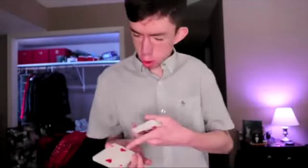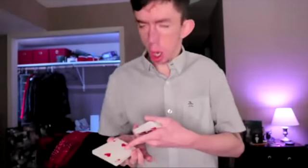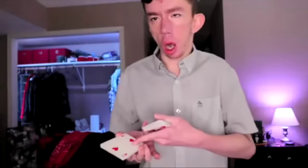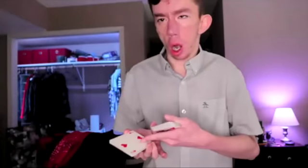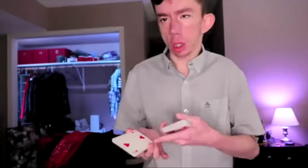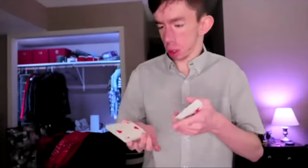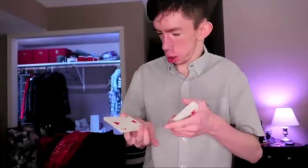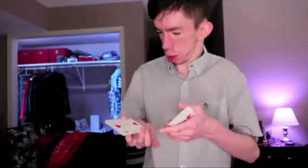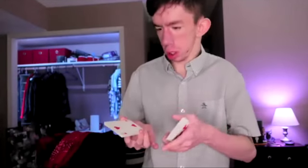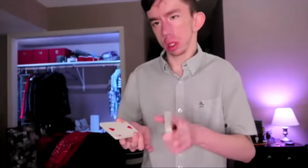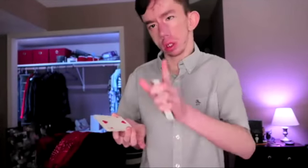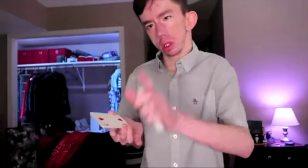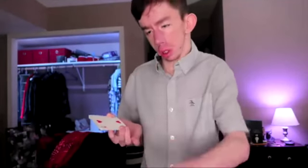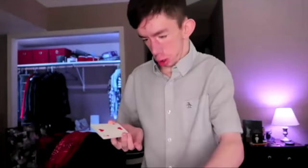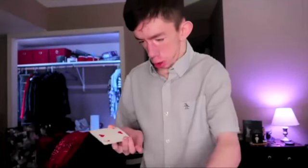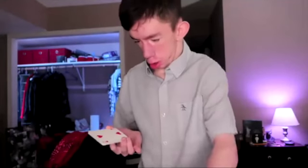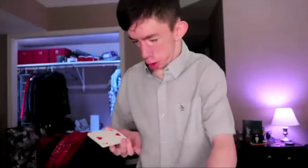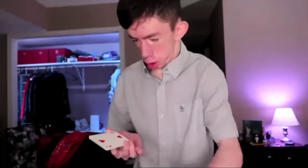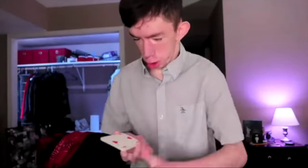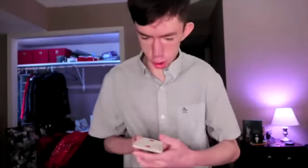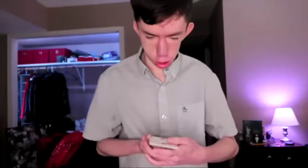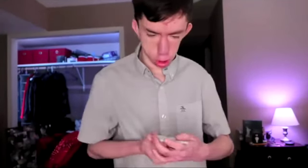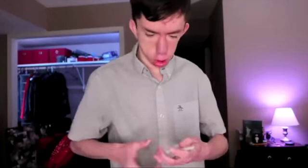Okay, you guys saw that card?